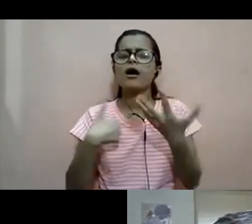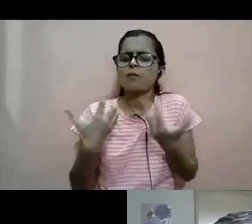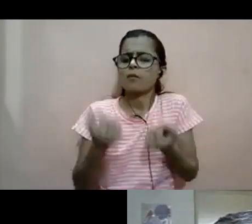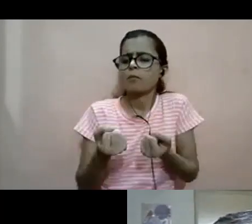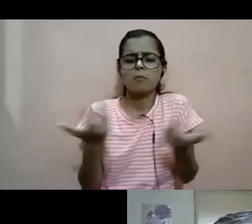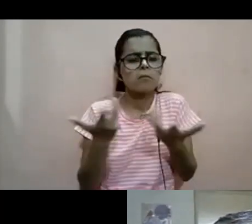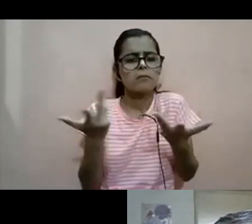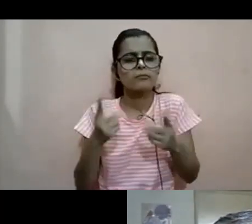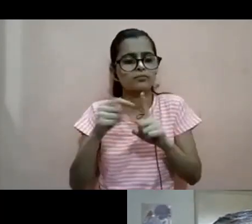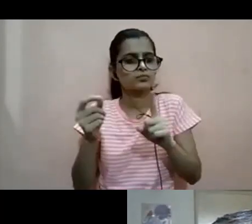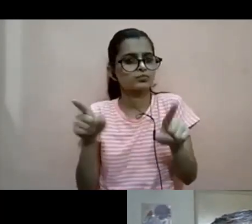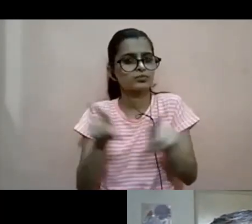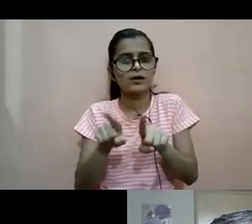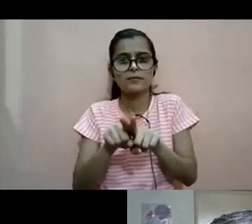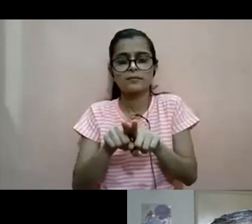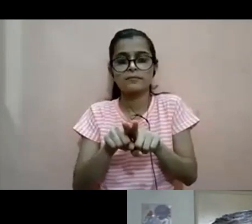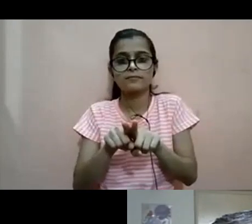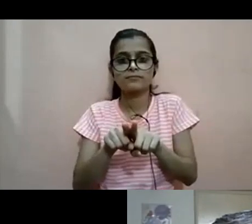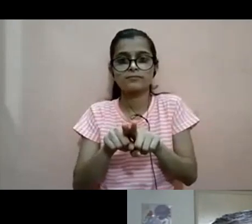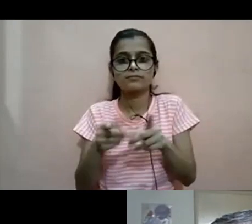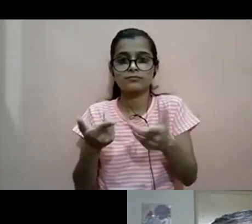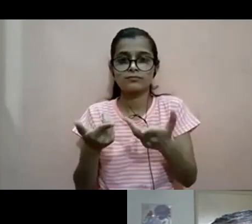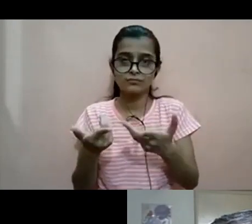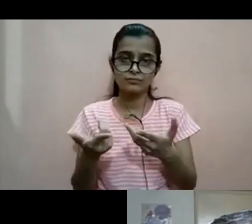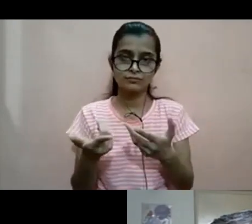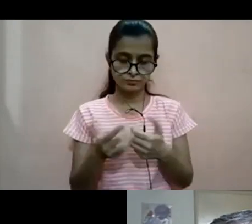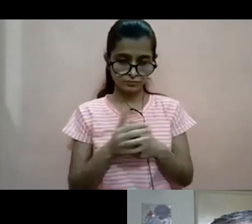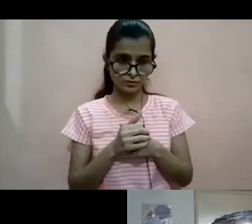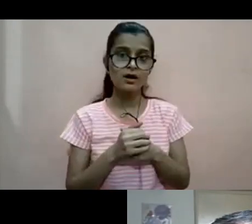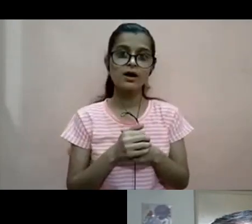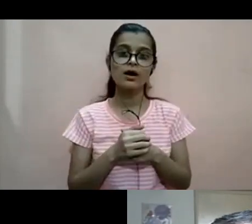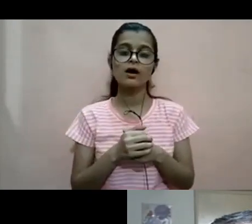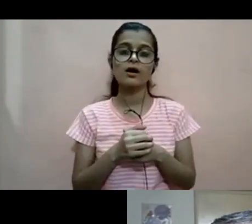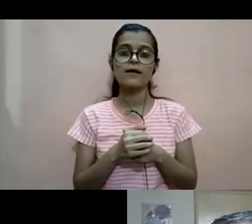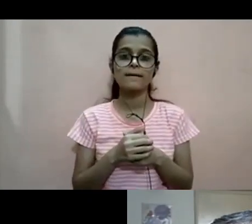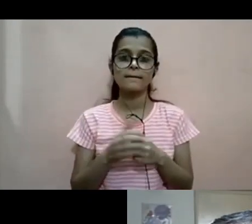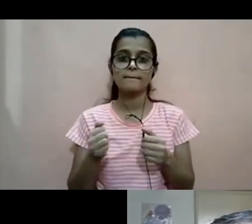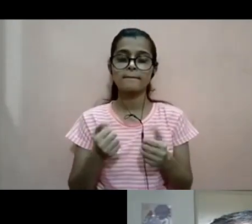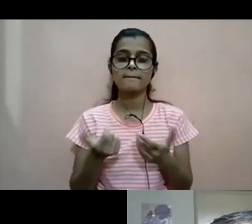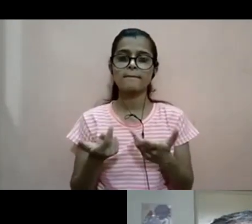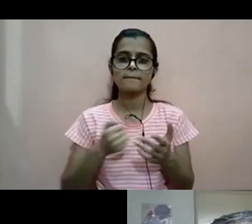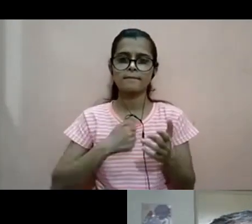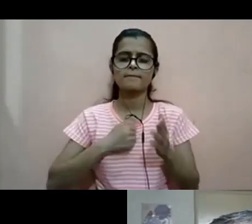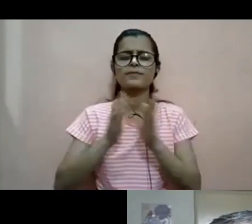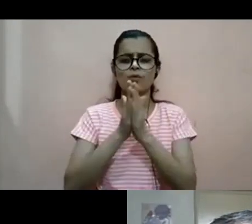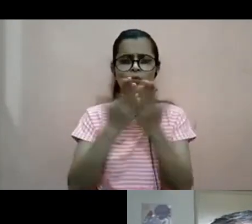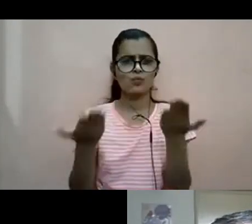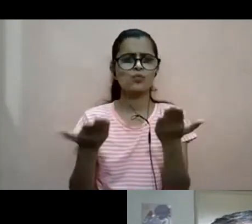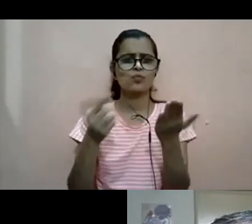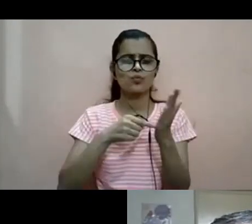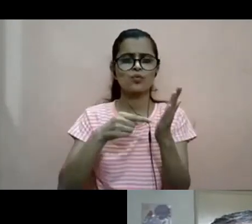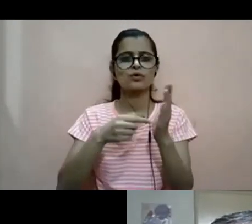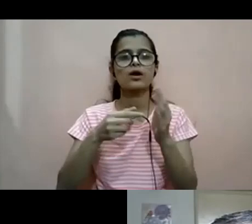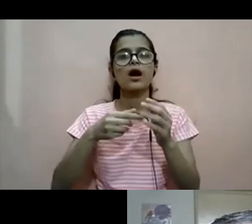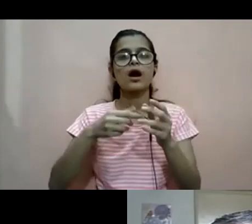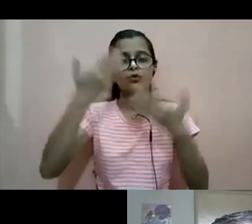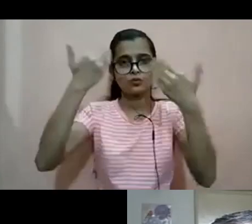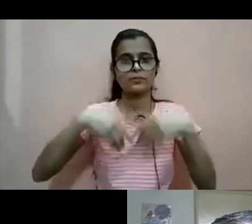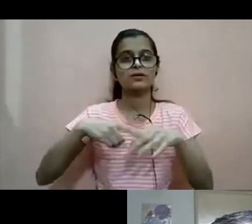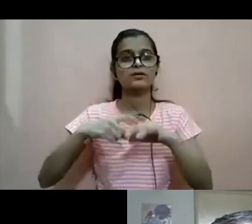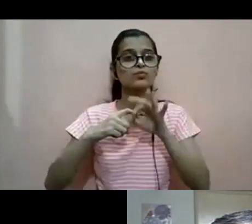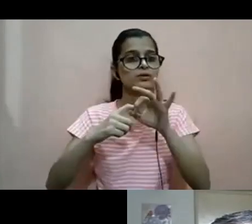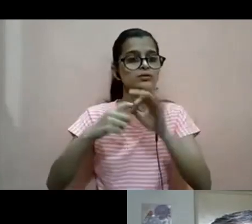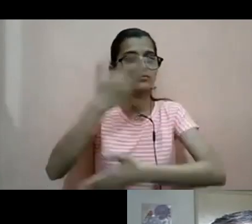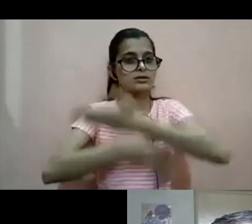to draw upon a chapter from my latest book, which is called Disability and Other Human Questions. And I want to